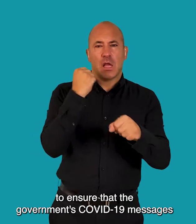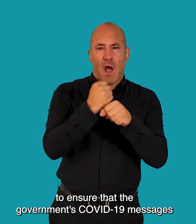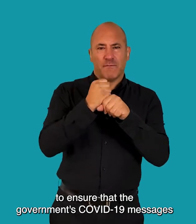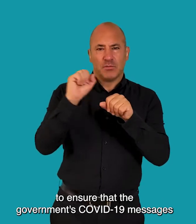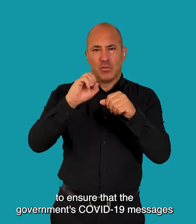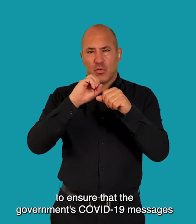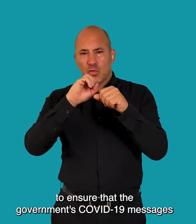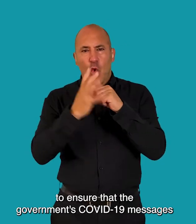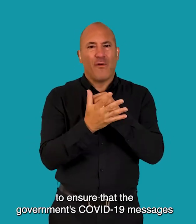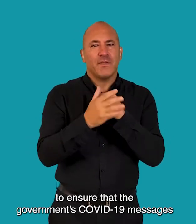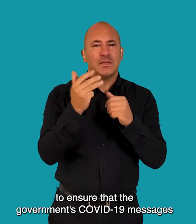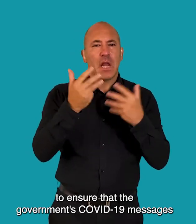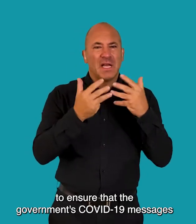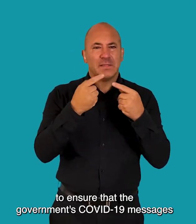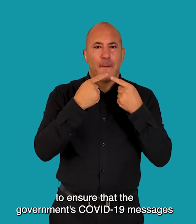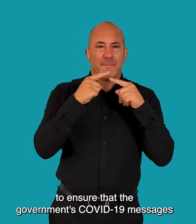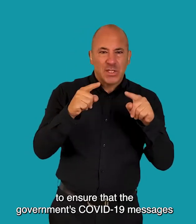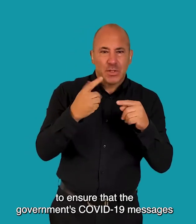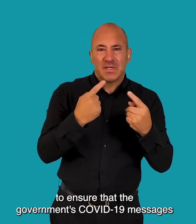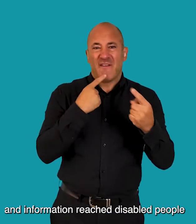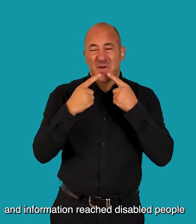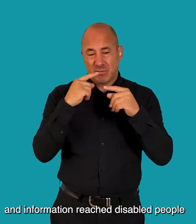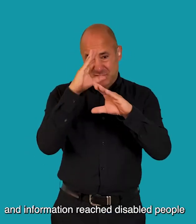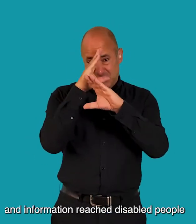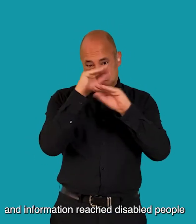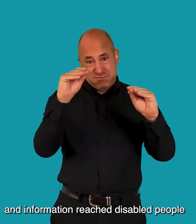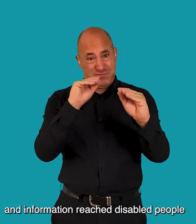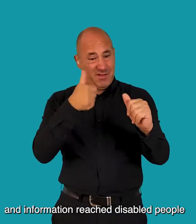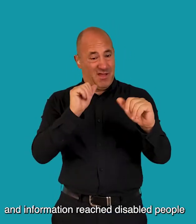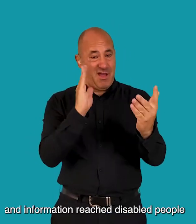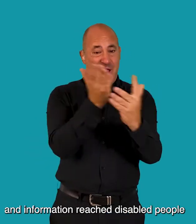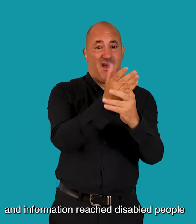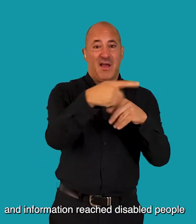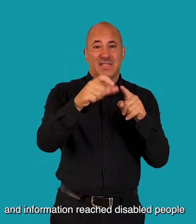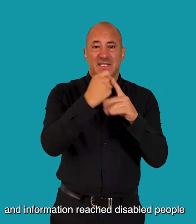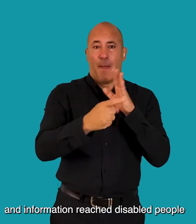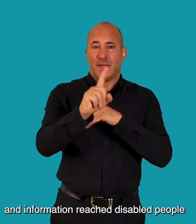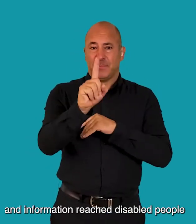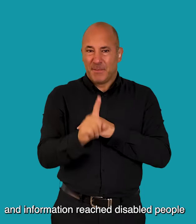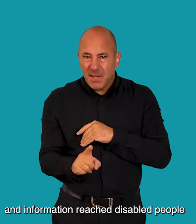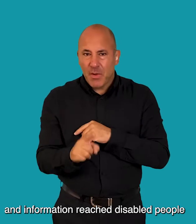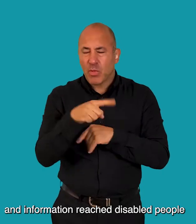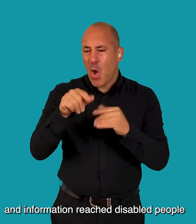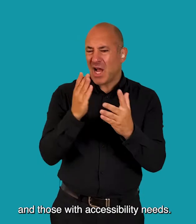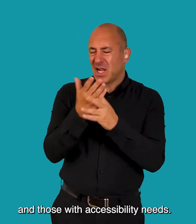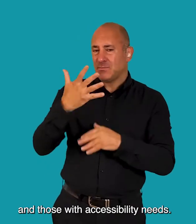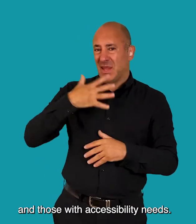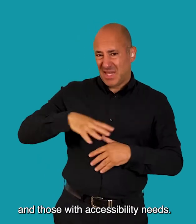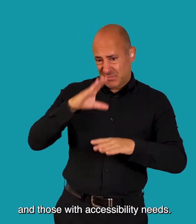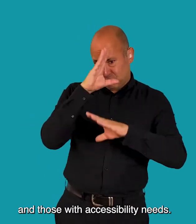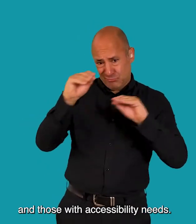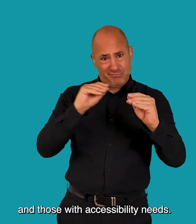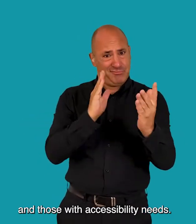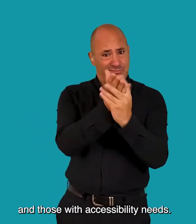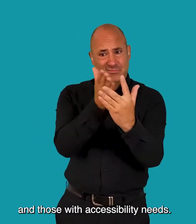government's COVID-19 messages and information reach disabled people and those with accessibility